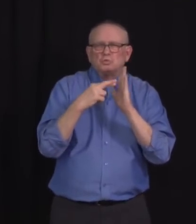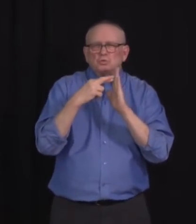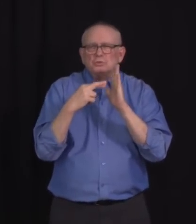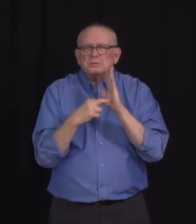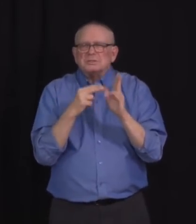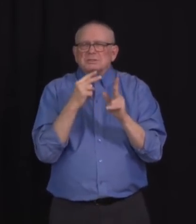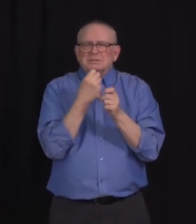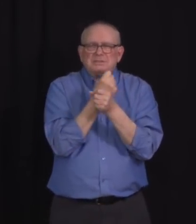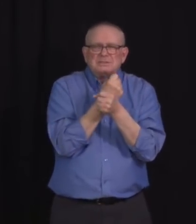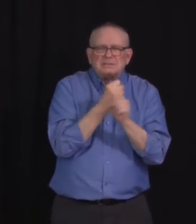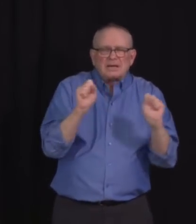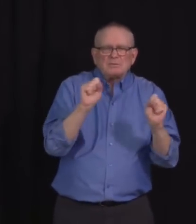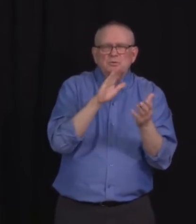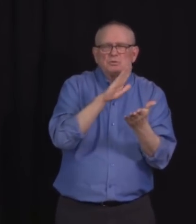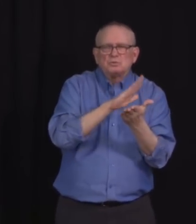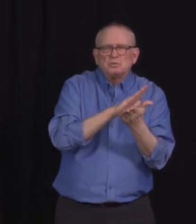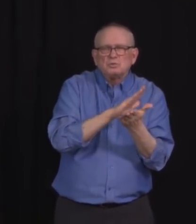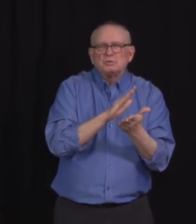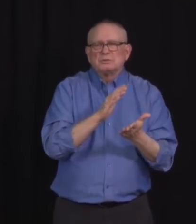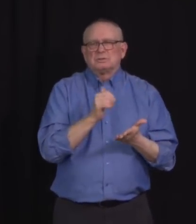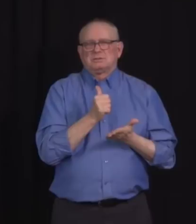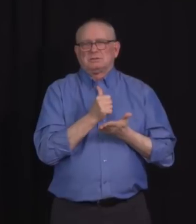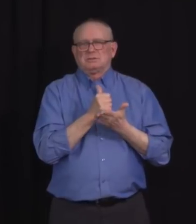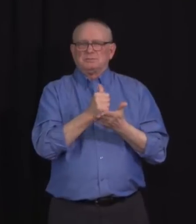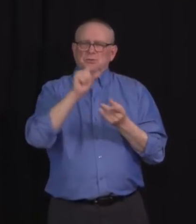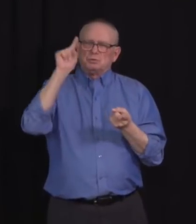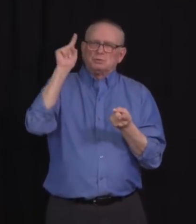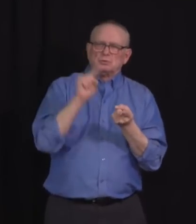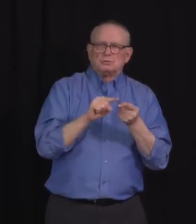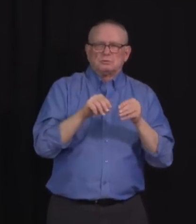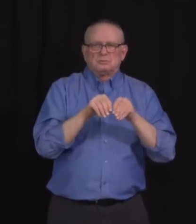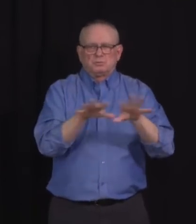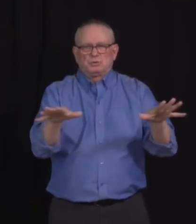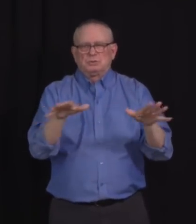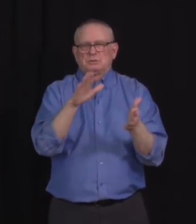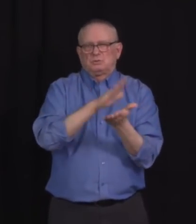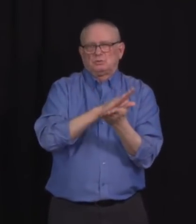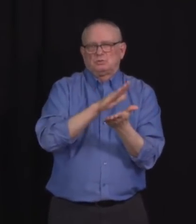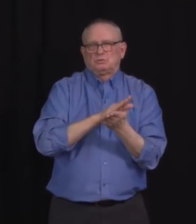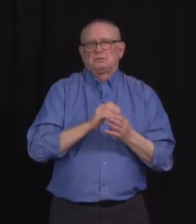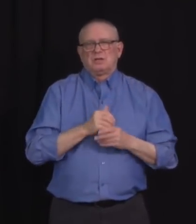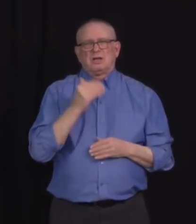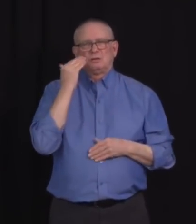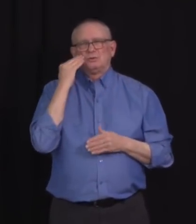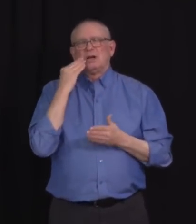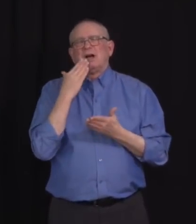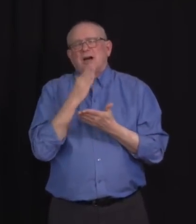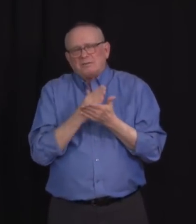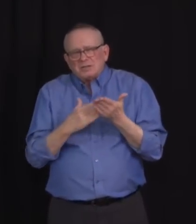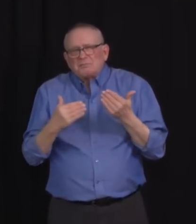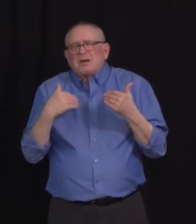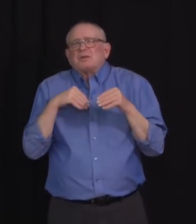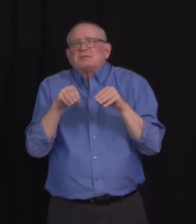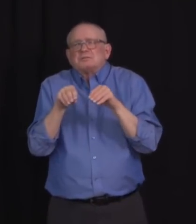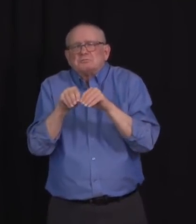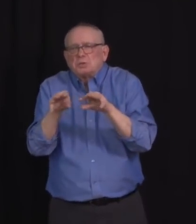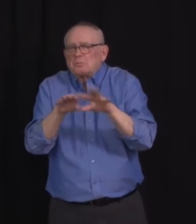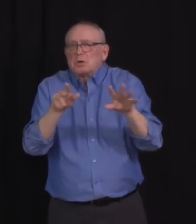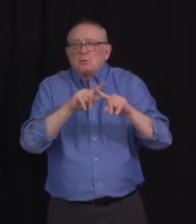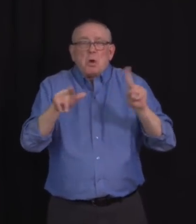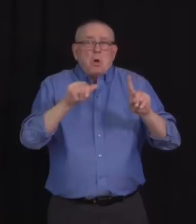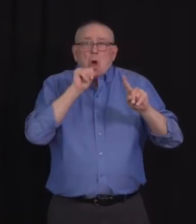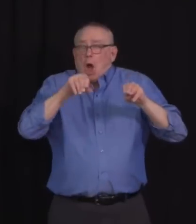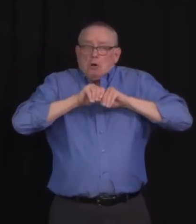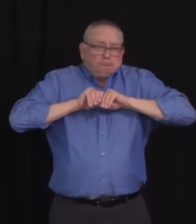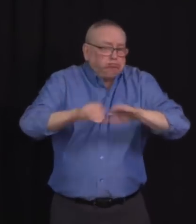chances for the virus to spread. So while there is some transmission, we aren't seeing large outbreaks. So from a health perspective, that's not something at this point